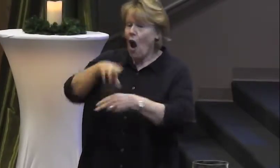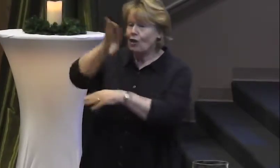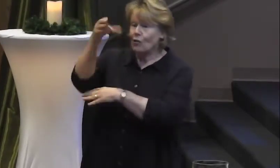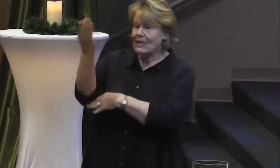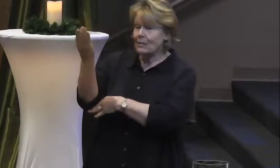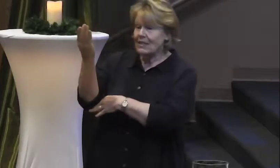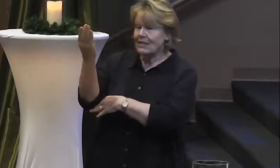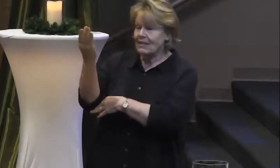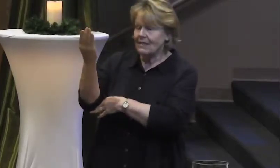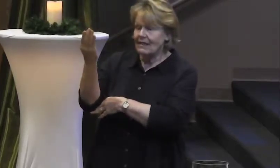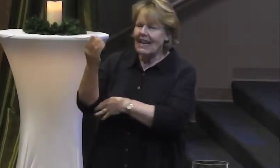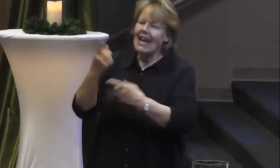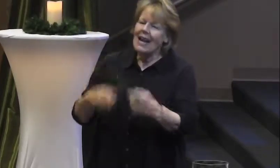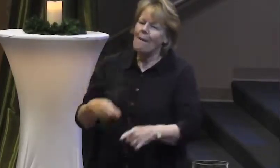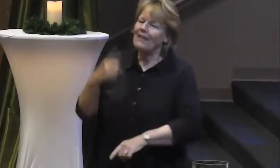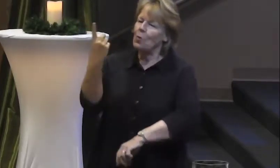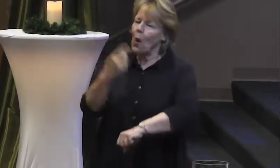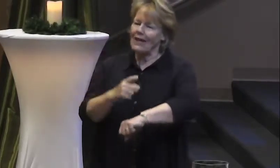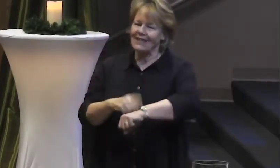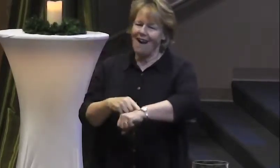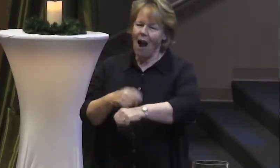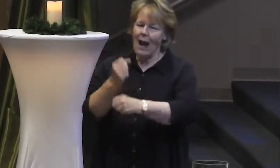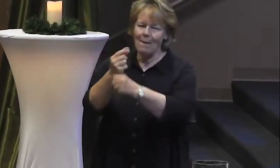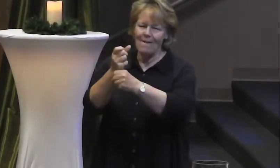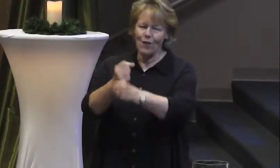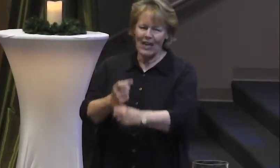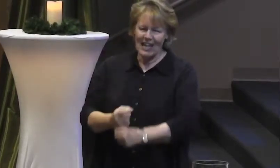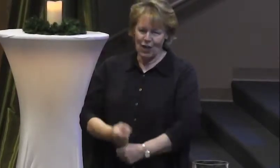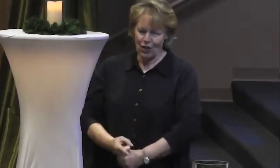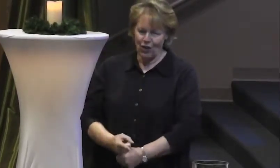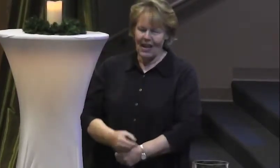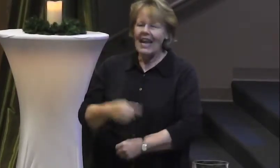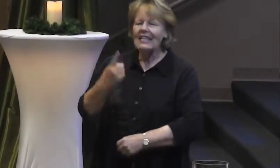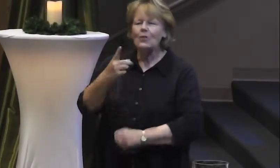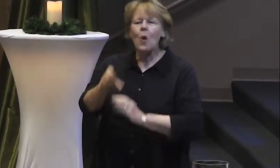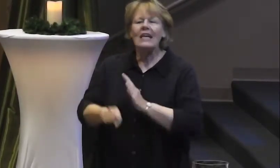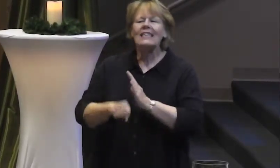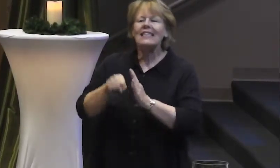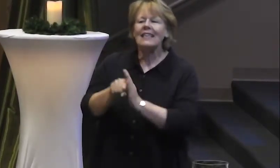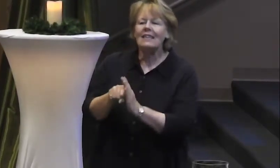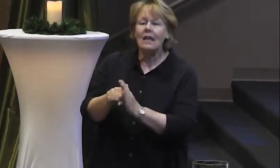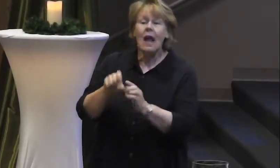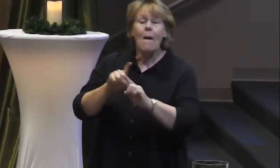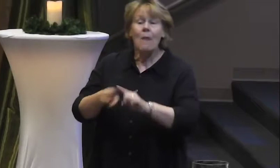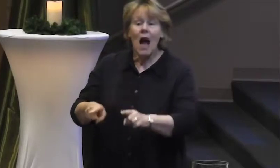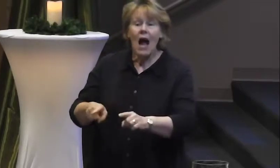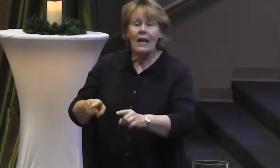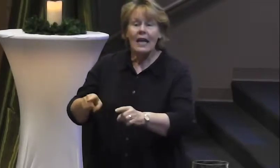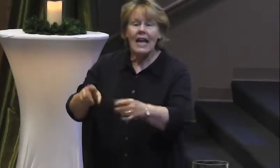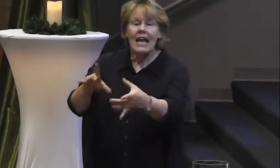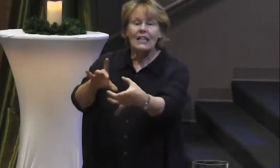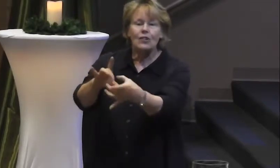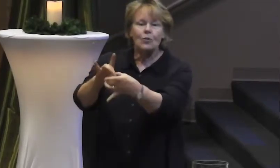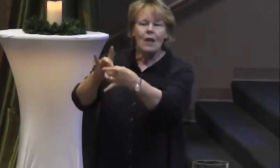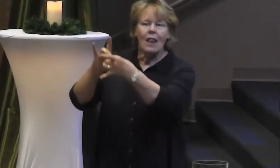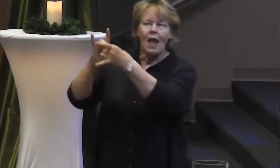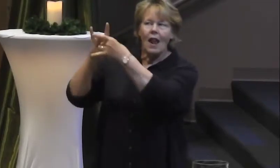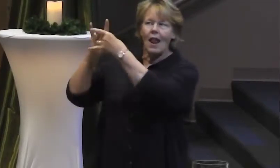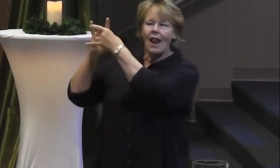wonderful season of the year. But it goes back to this event, this single event, this